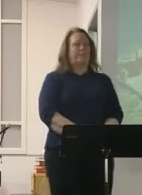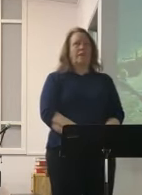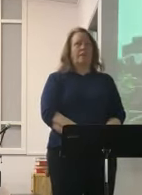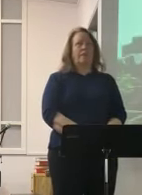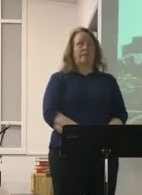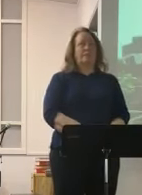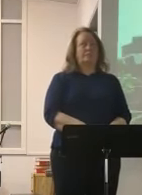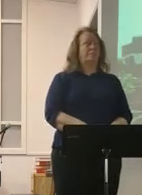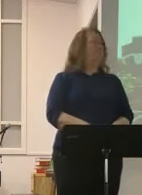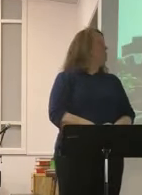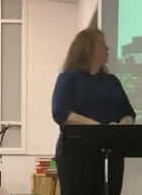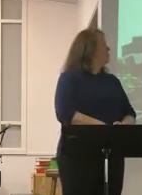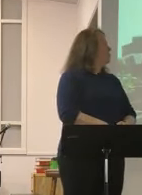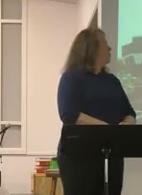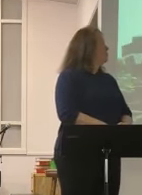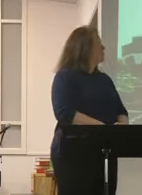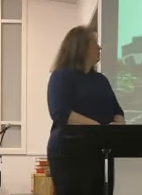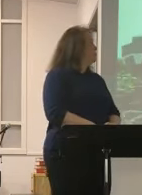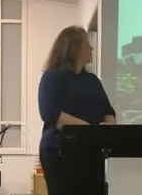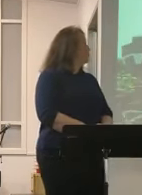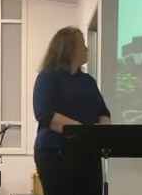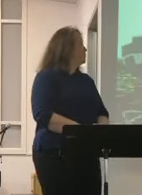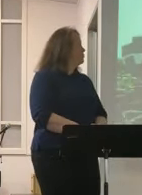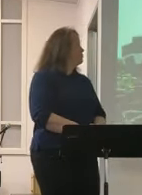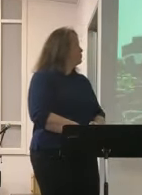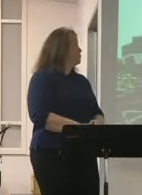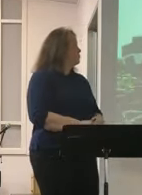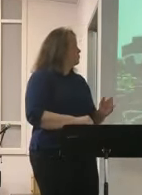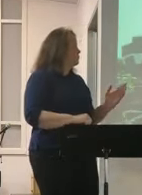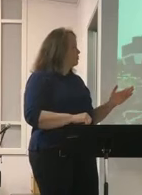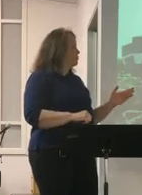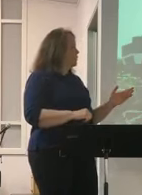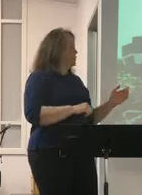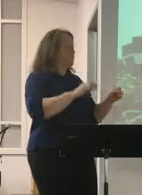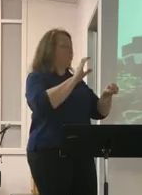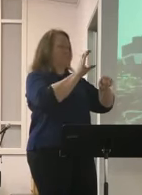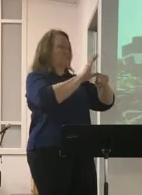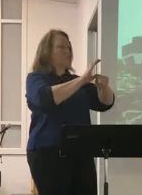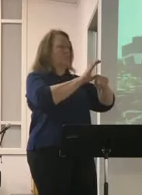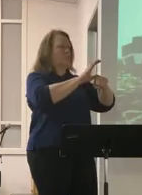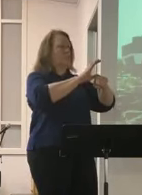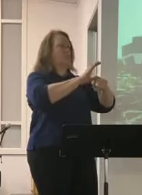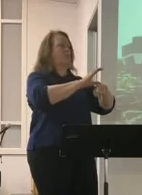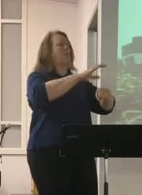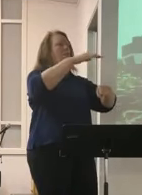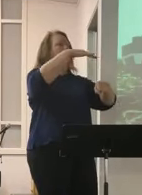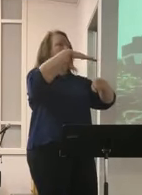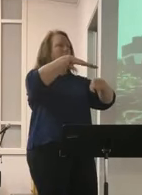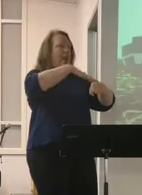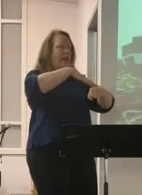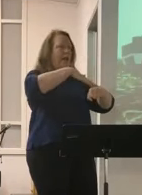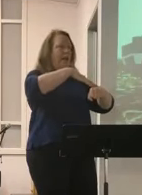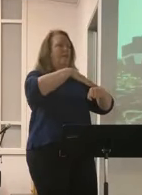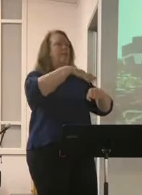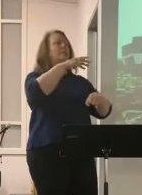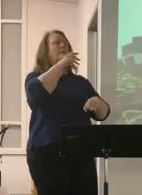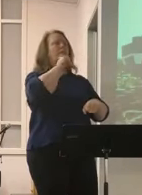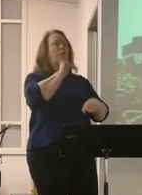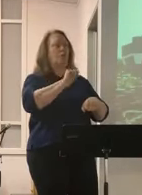something happened here? There we go. There is the church on top of